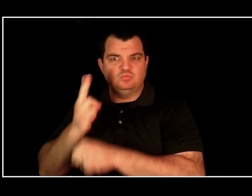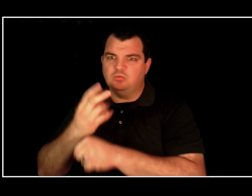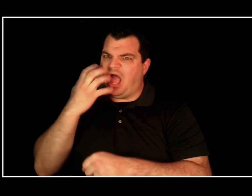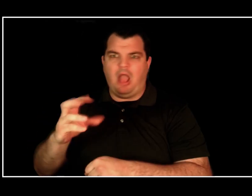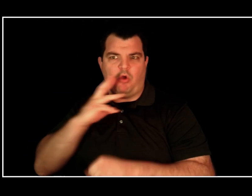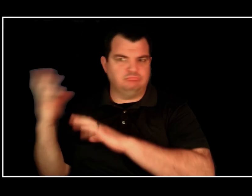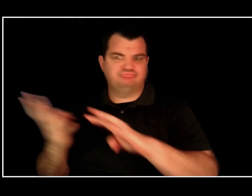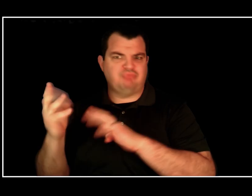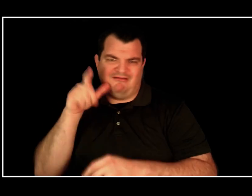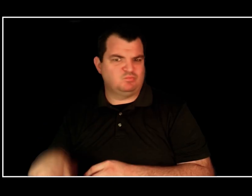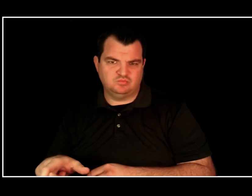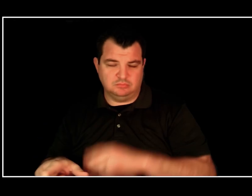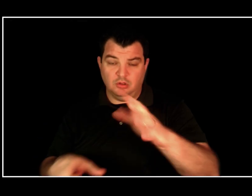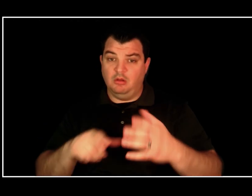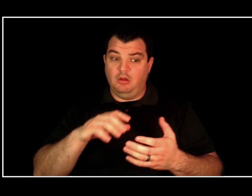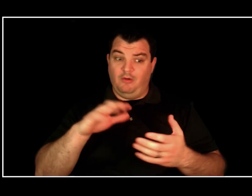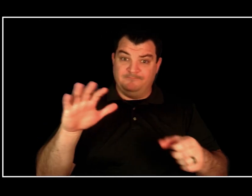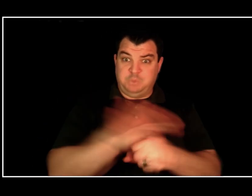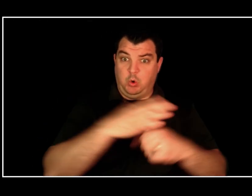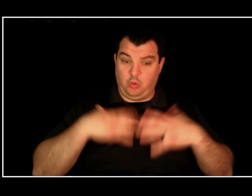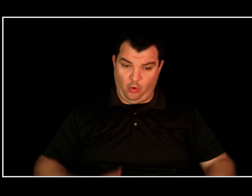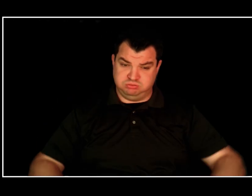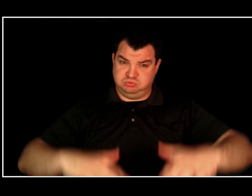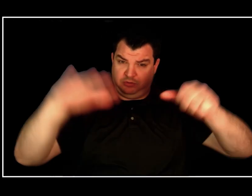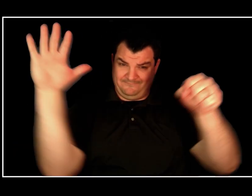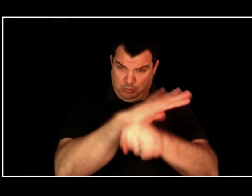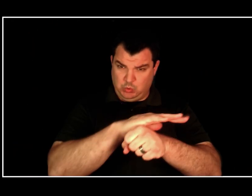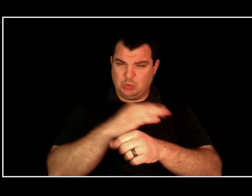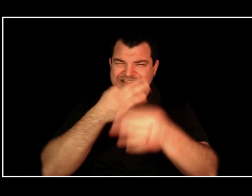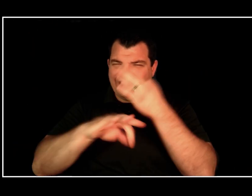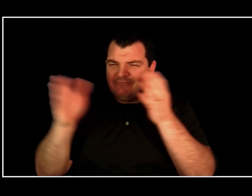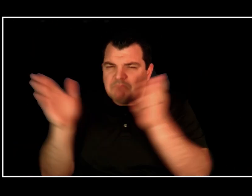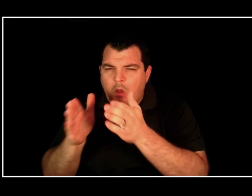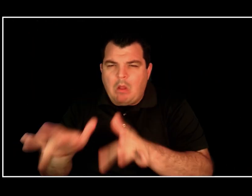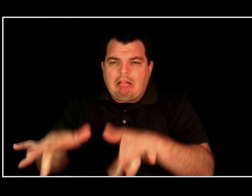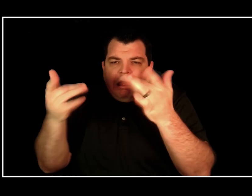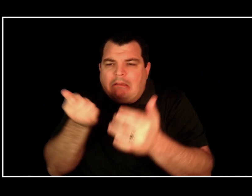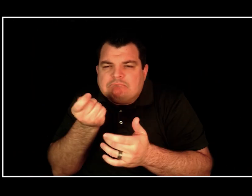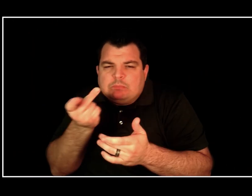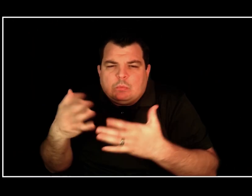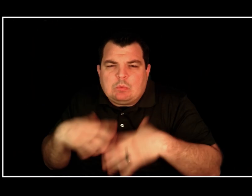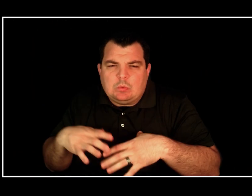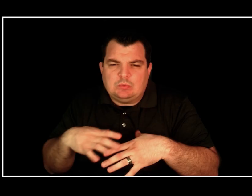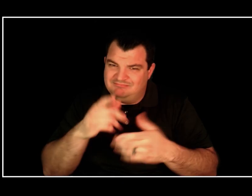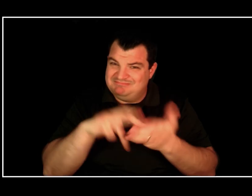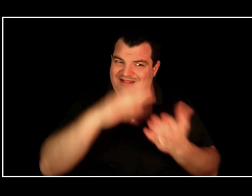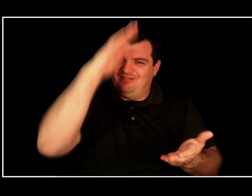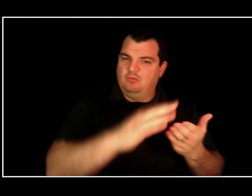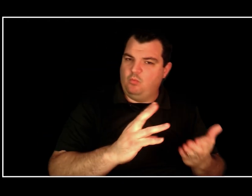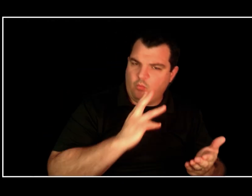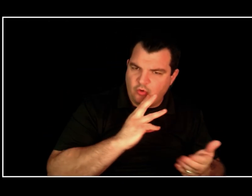heat the water. Wash full loads instead of many small loads. This uses less